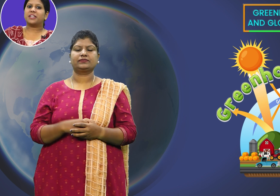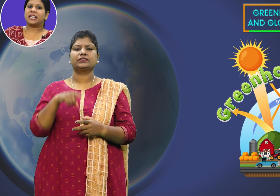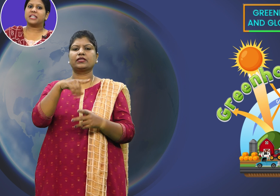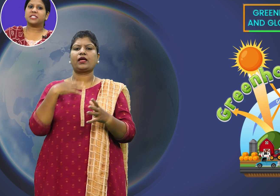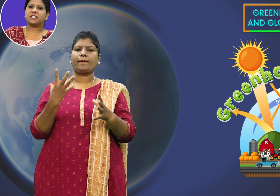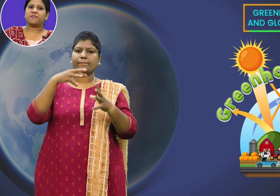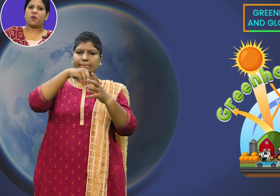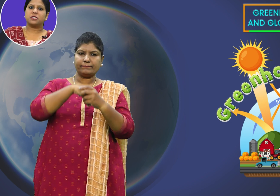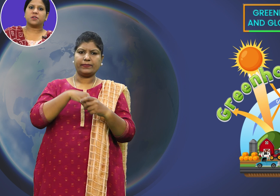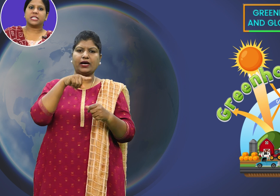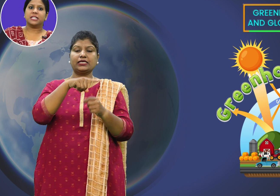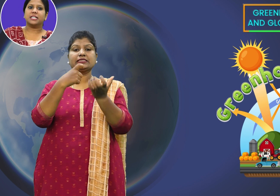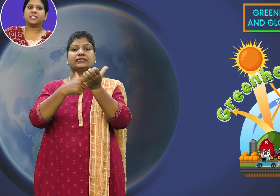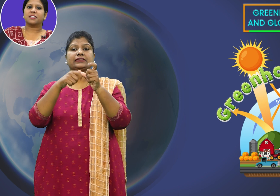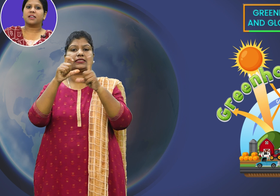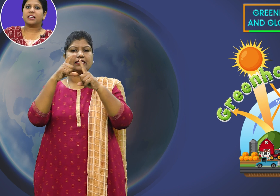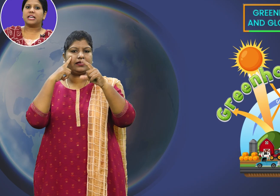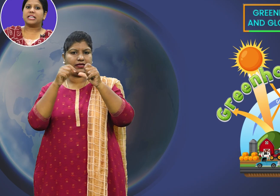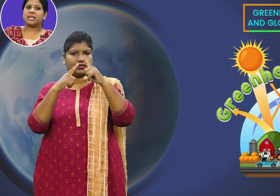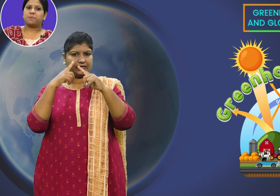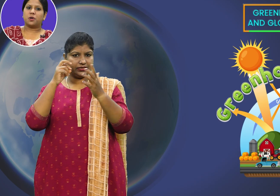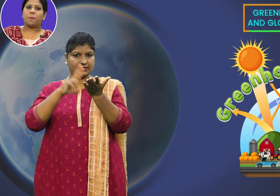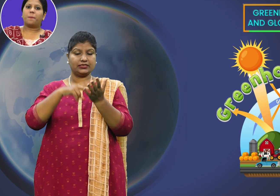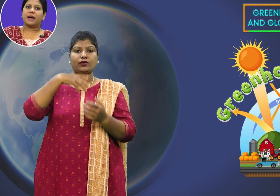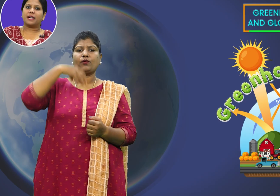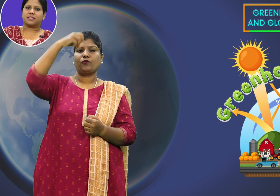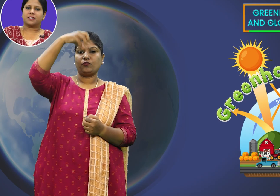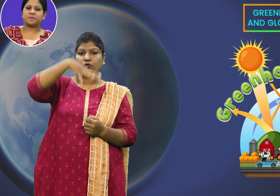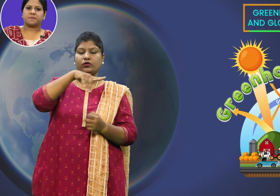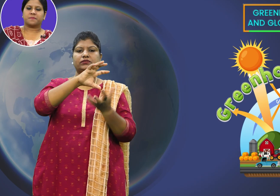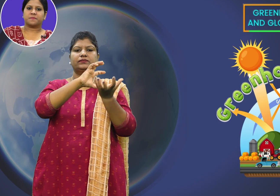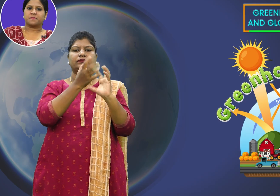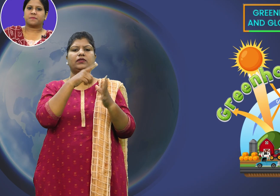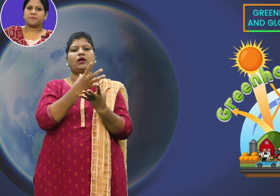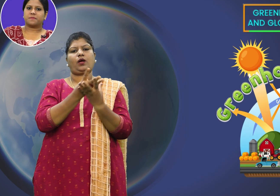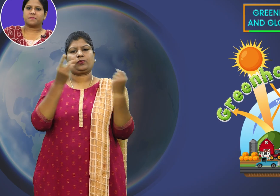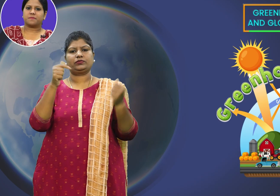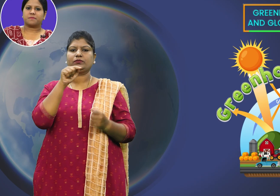Part of the radiation that falls on the earth is absorbed by it,